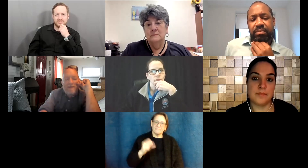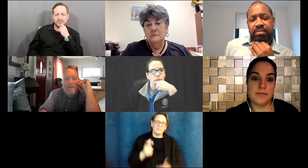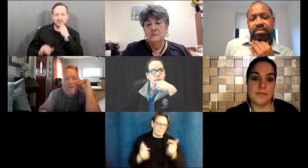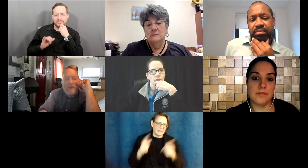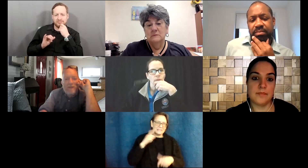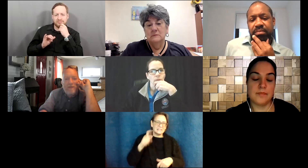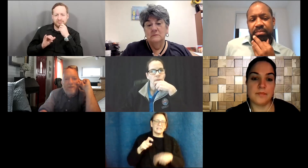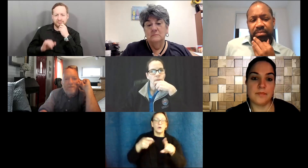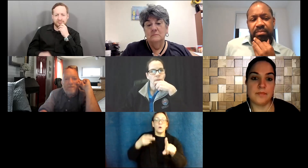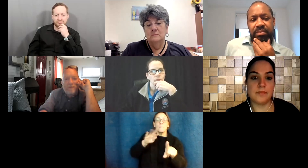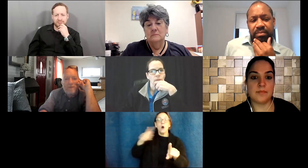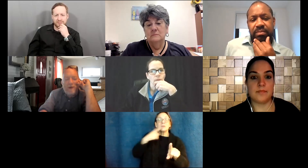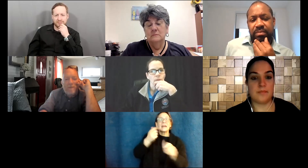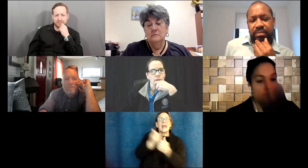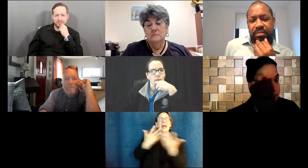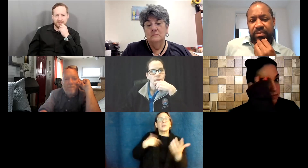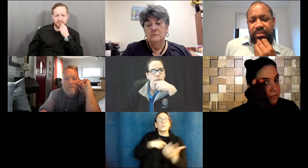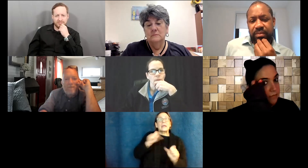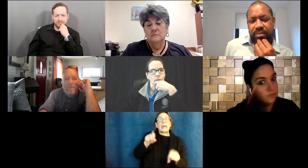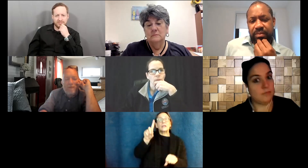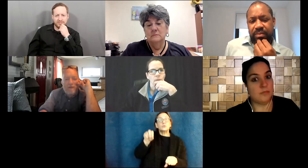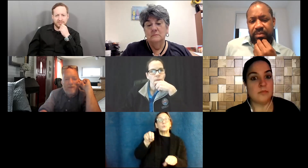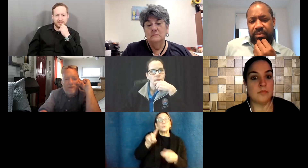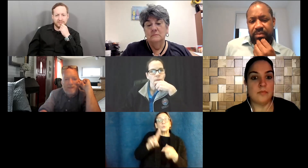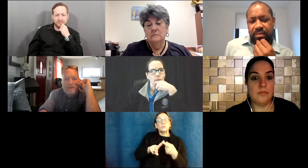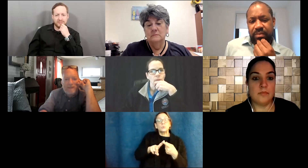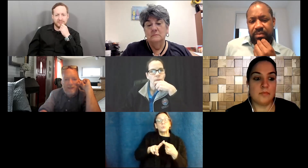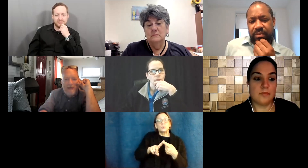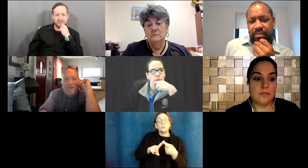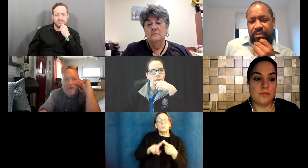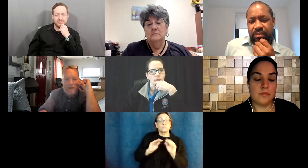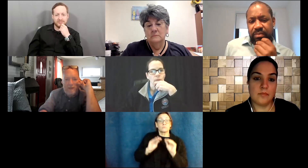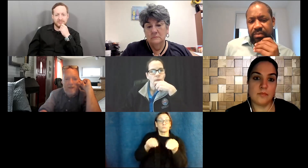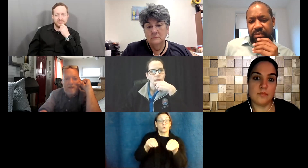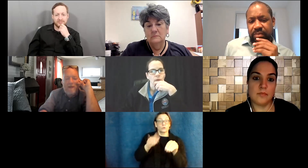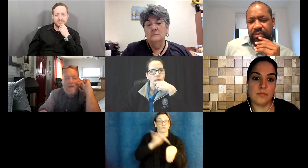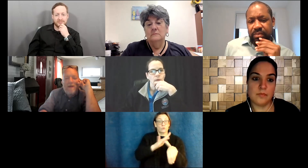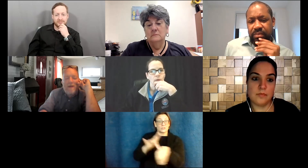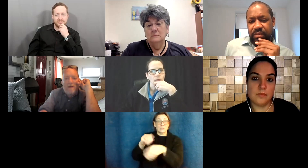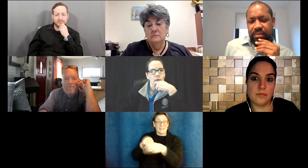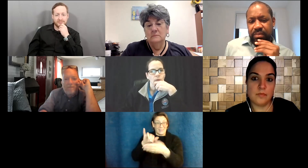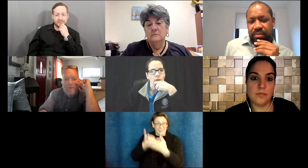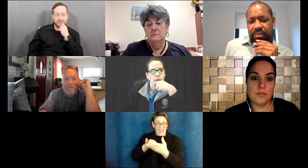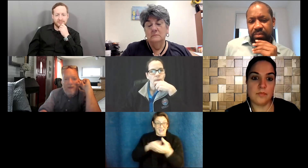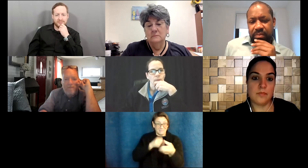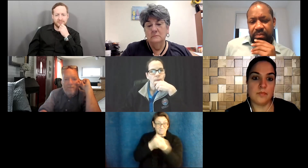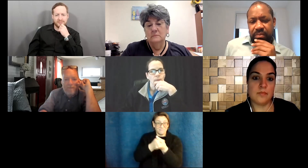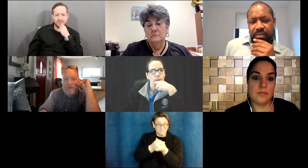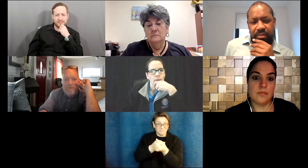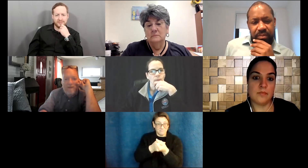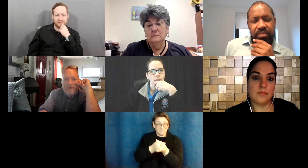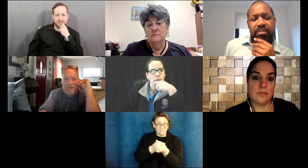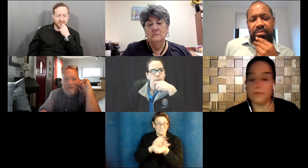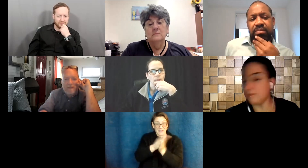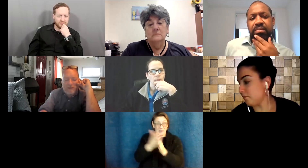think anything that we can do to put resources into that direction would be